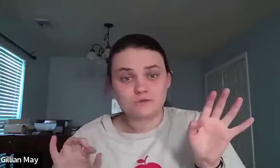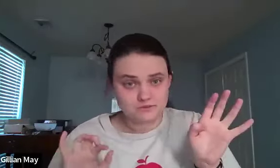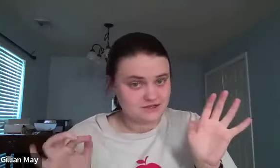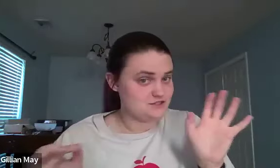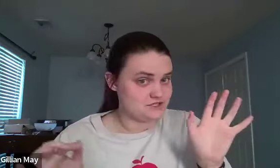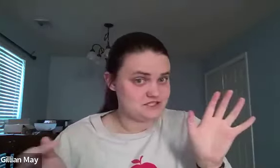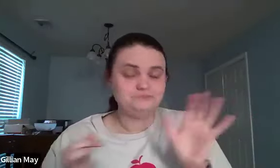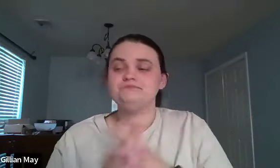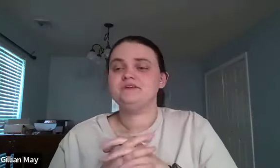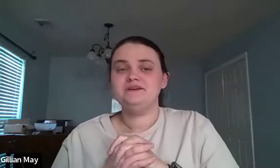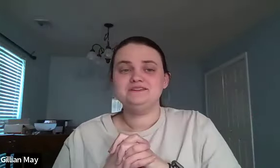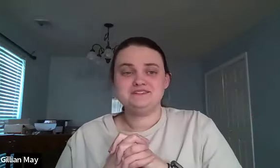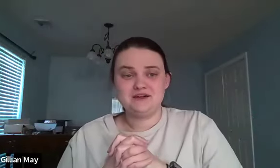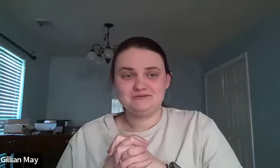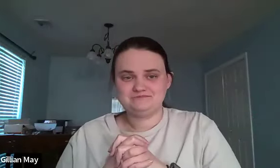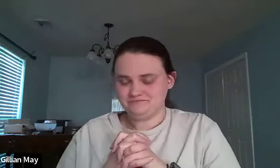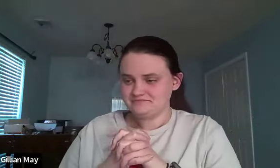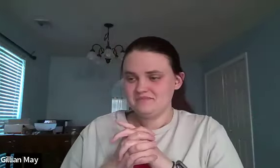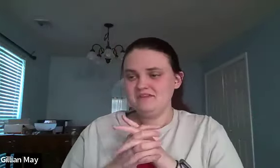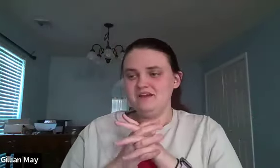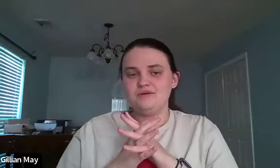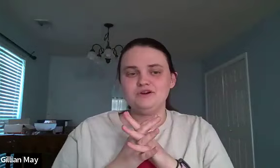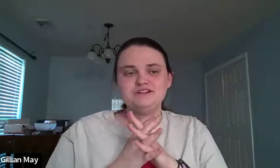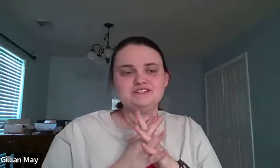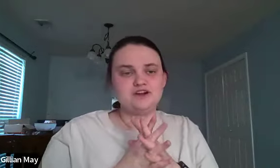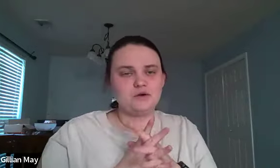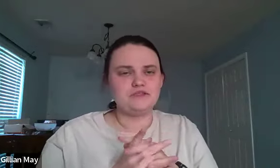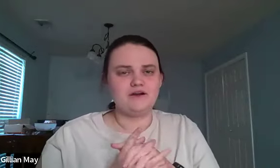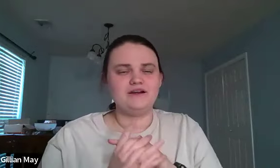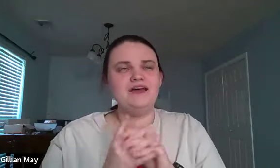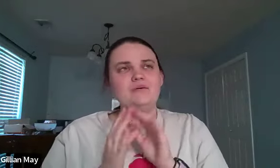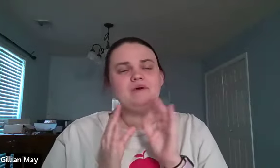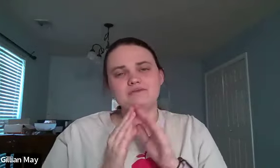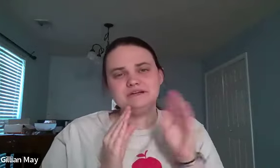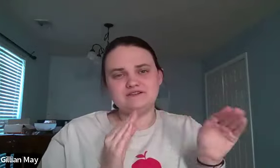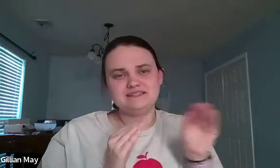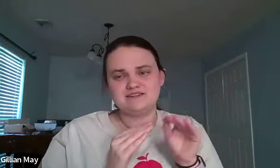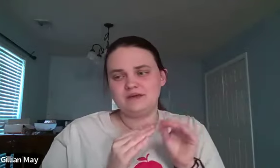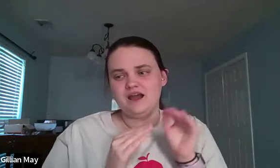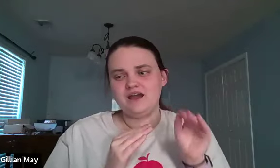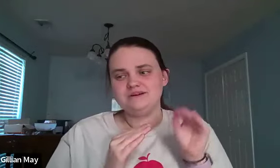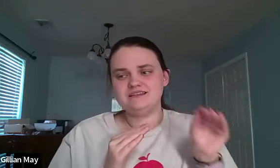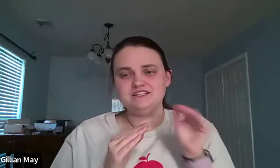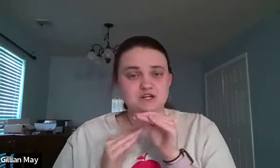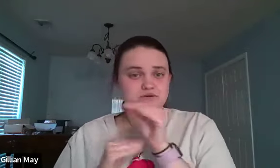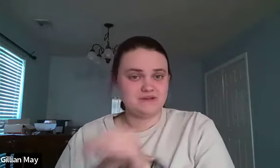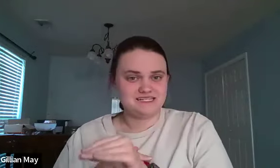overwhelm you guys too much still. So we're going to start with whenever we do the days of the week, I always like to start with